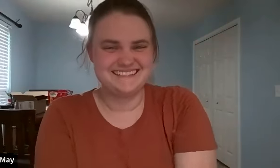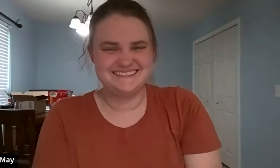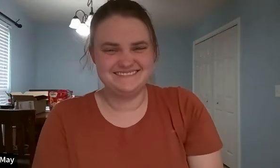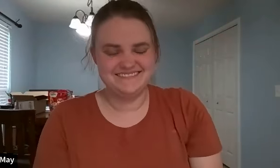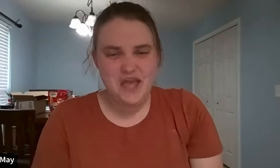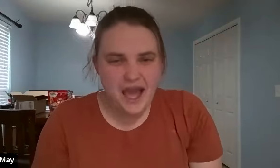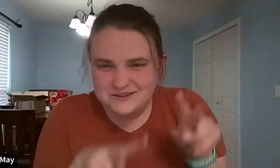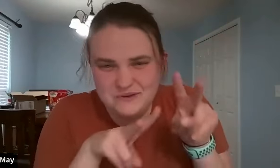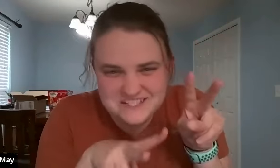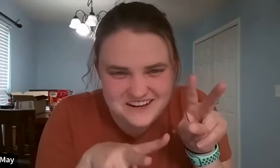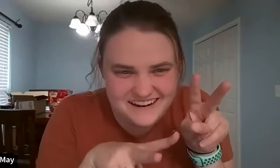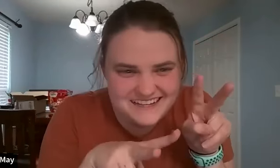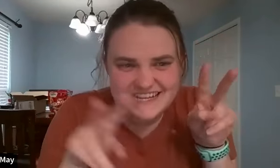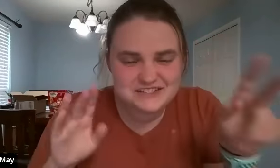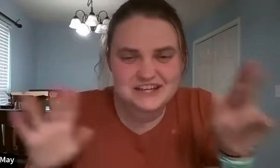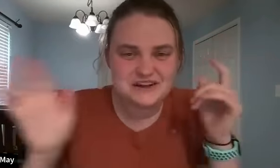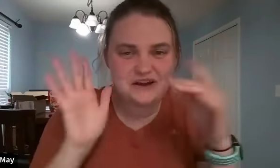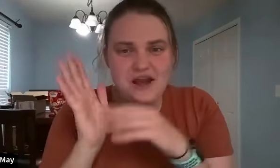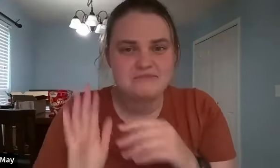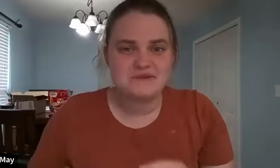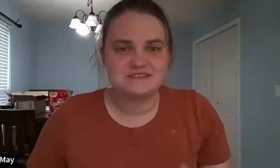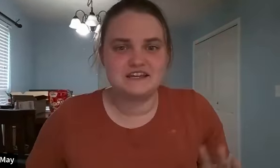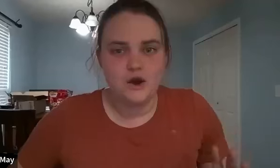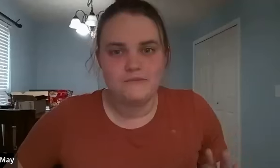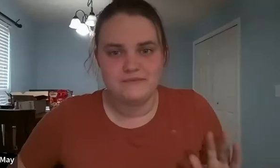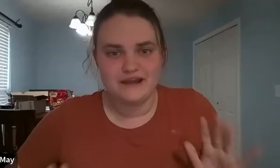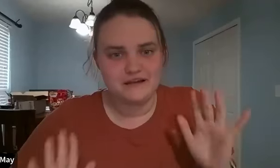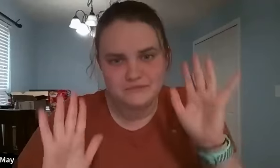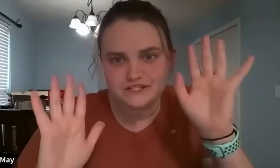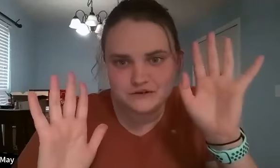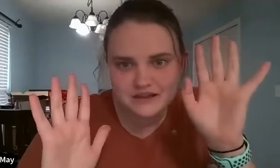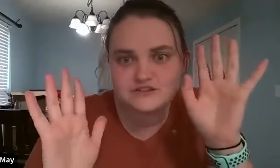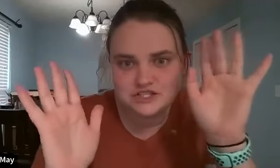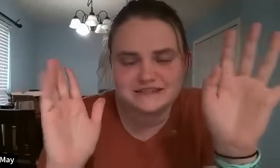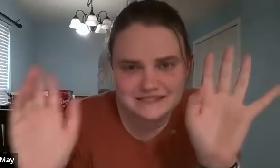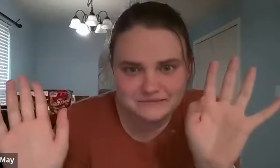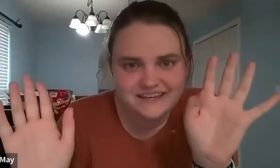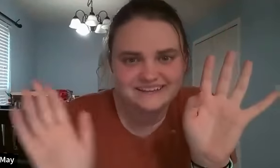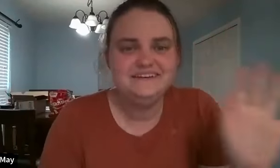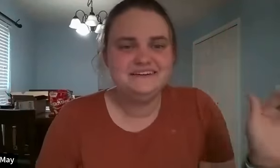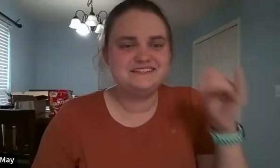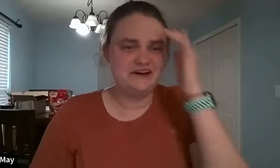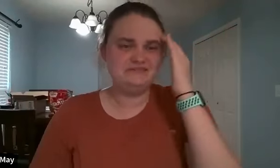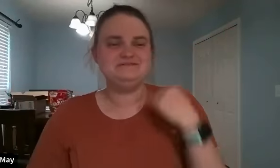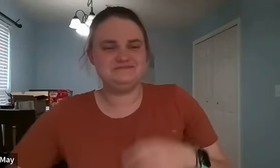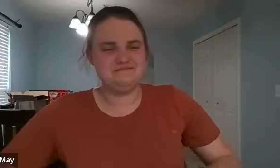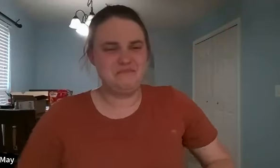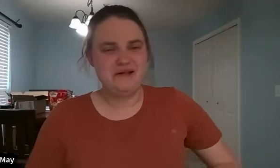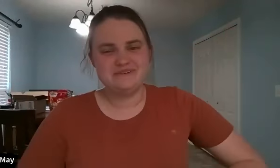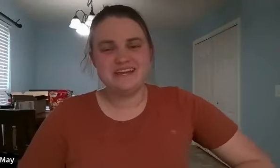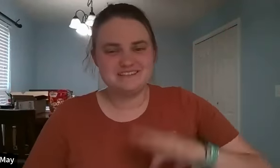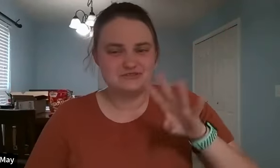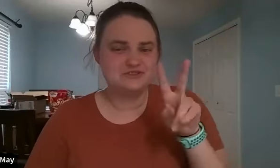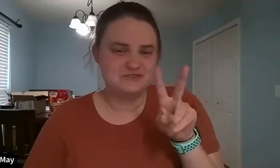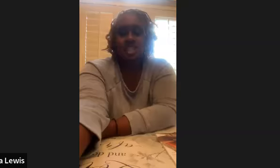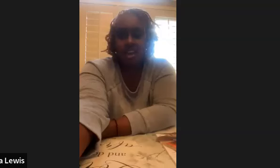Yes. I was watching her hands. I saw her copying me. I was like, oh, maybe I'm gonna slow down so she can see me. So, but yes. How do